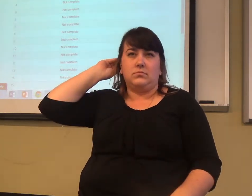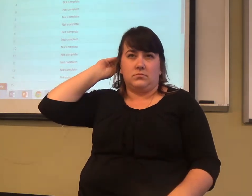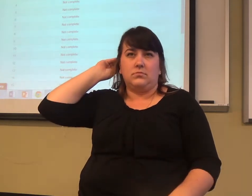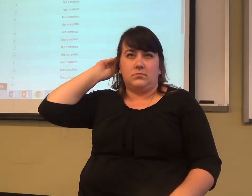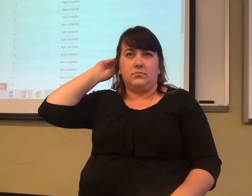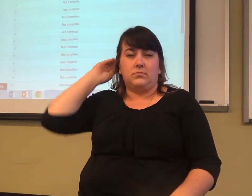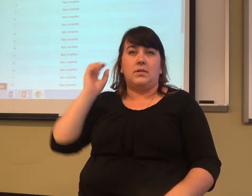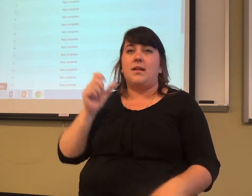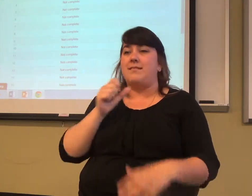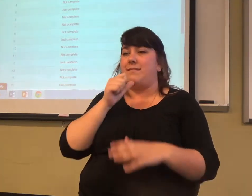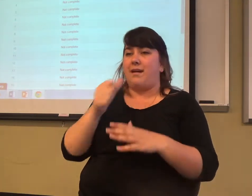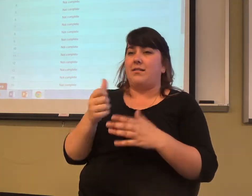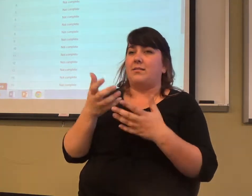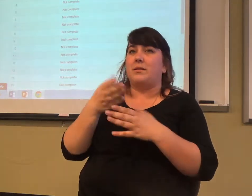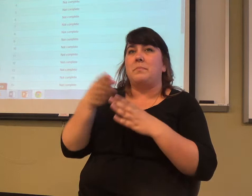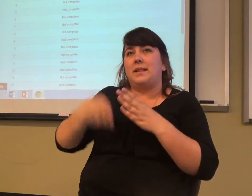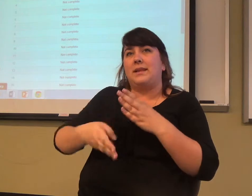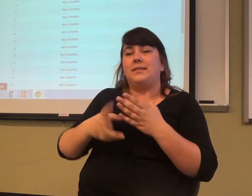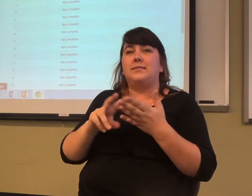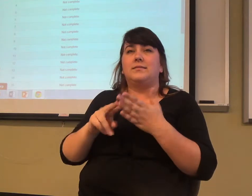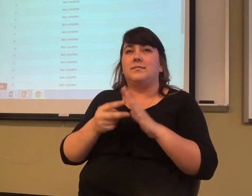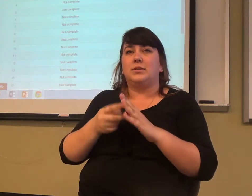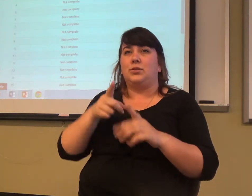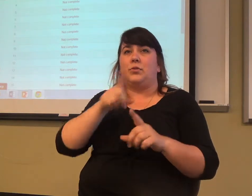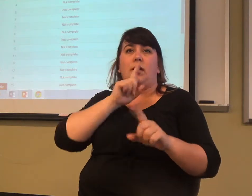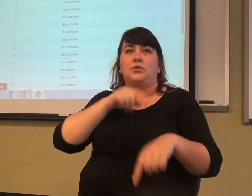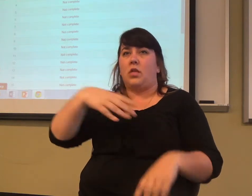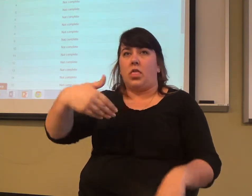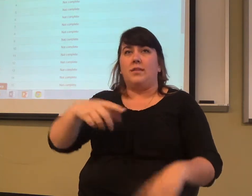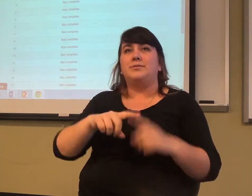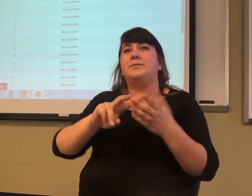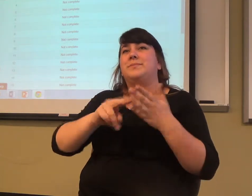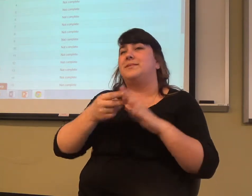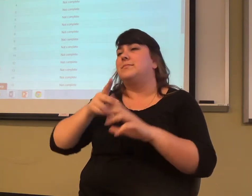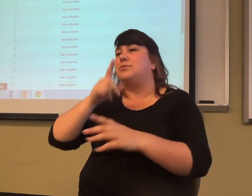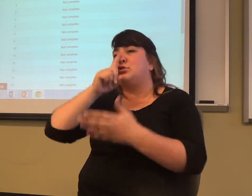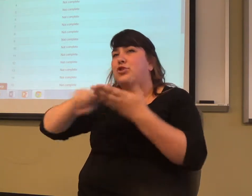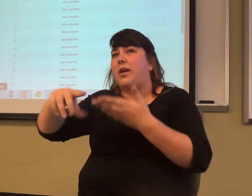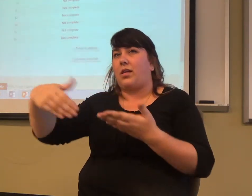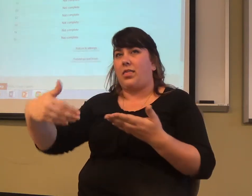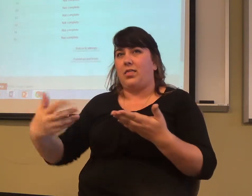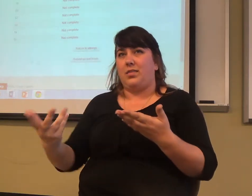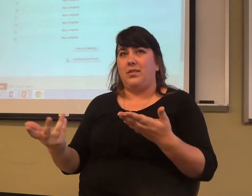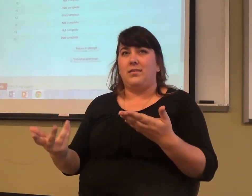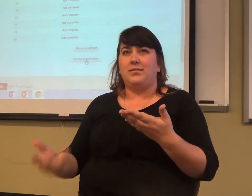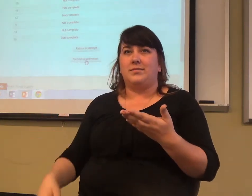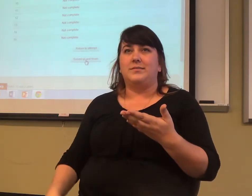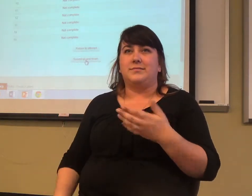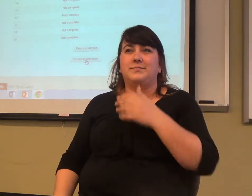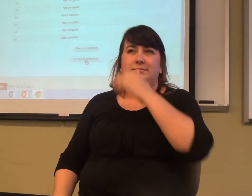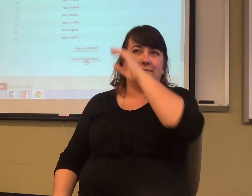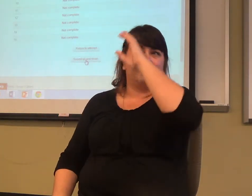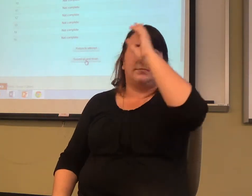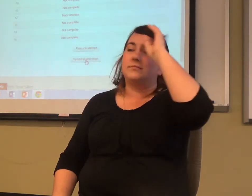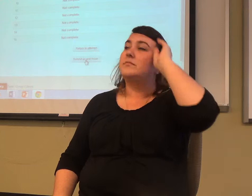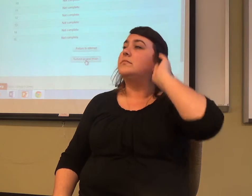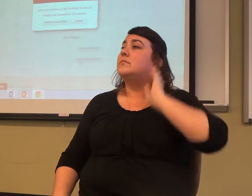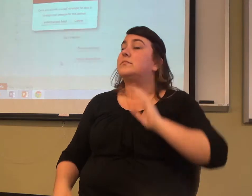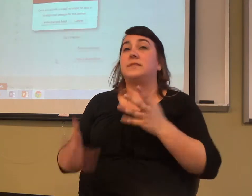complete doesn't necessarily mean you haven't answered it. It just means you haven't checked the answer. Okay. If you are done, you will submit all